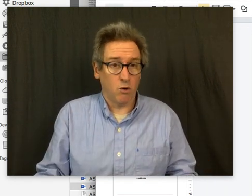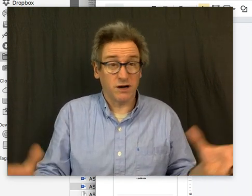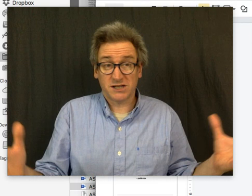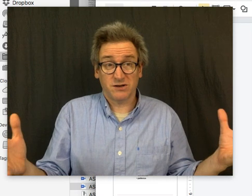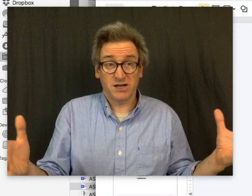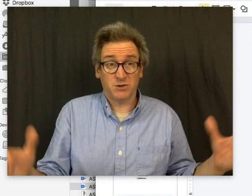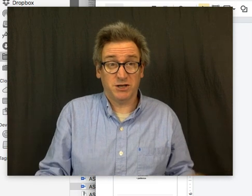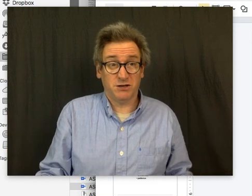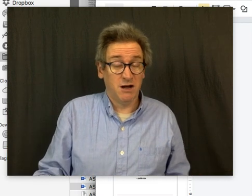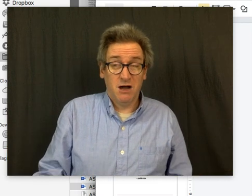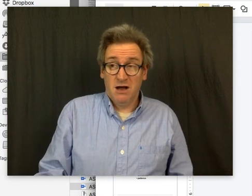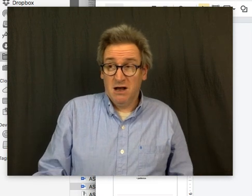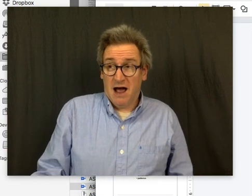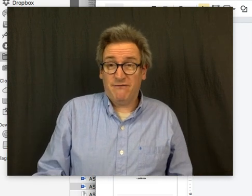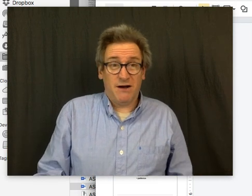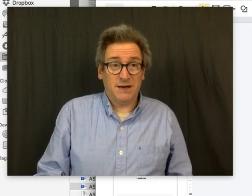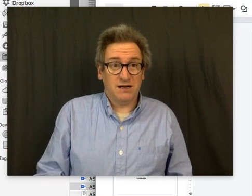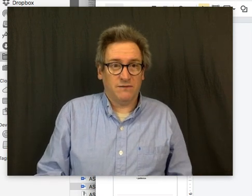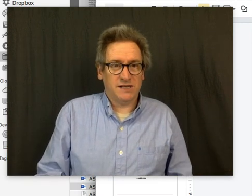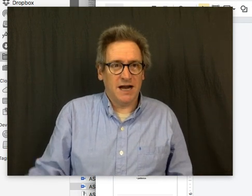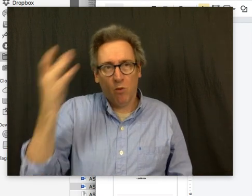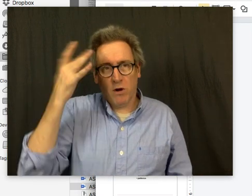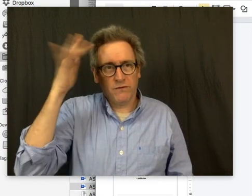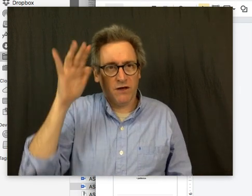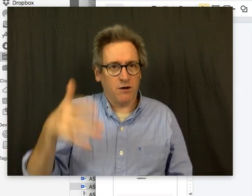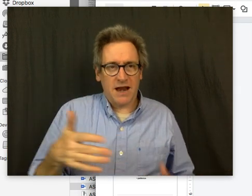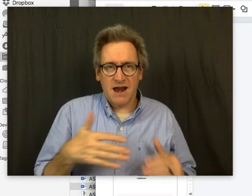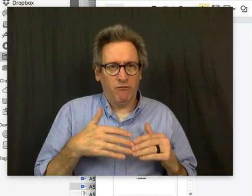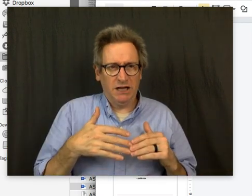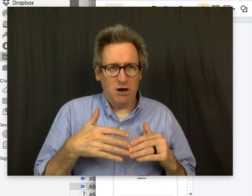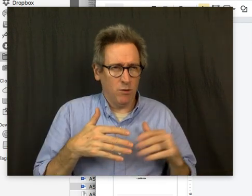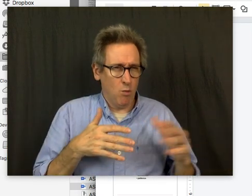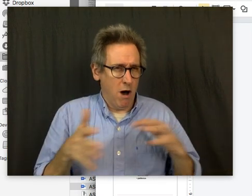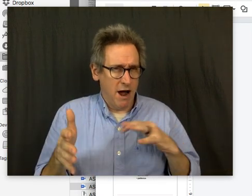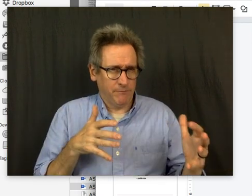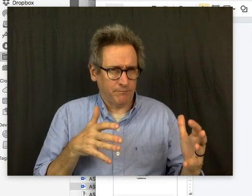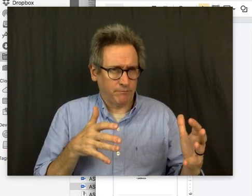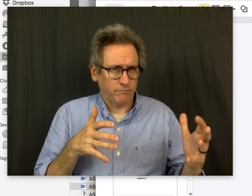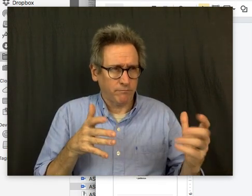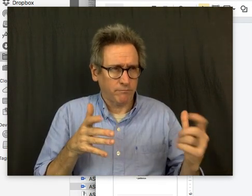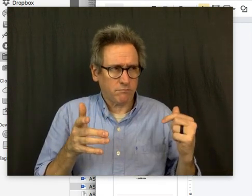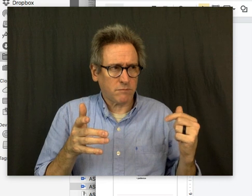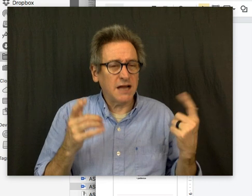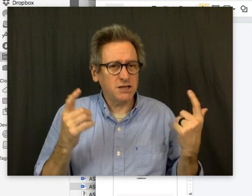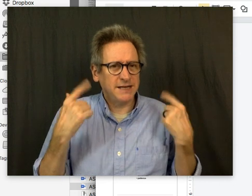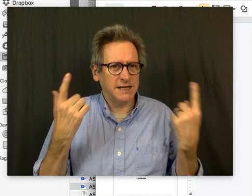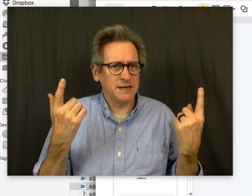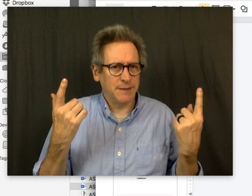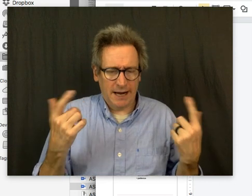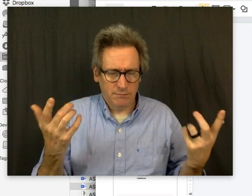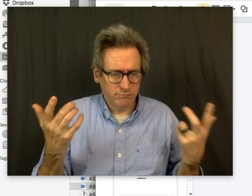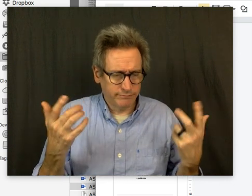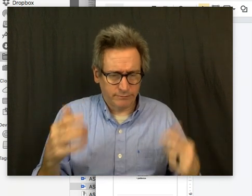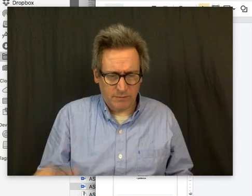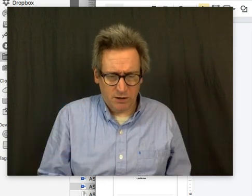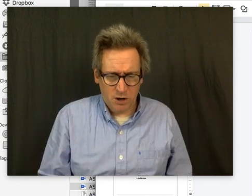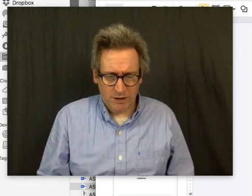other, or in a certain situation, I found myself signing one or the other and not really knowing why. It just makes sense in my